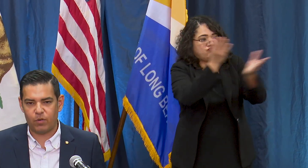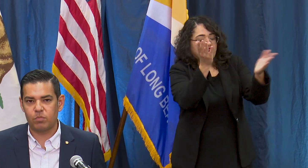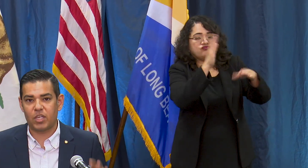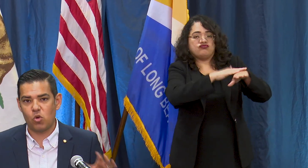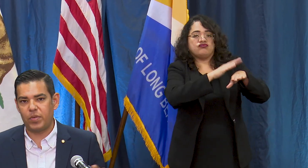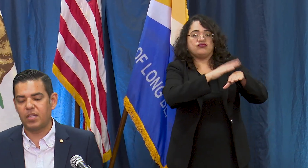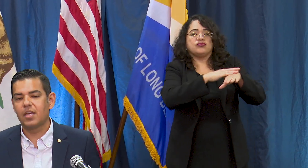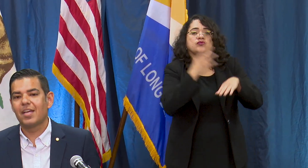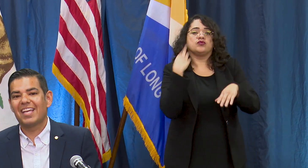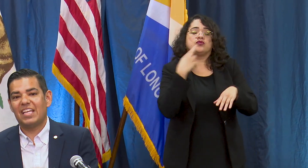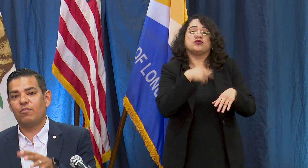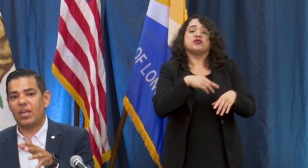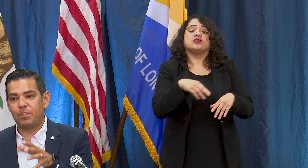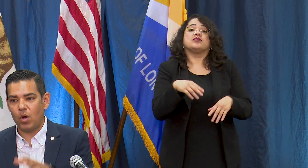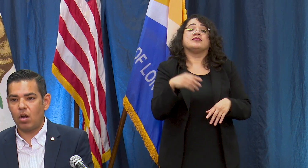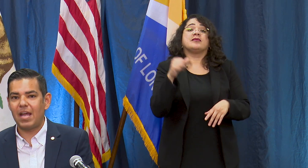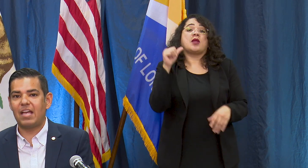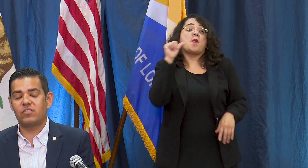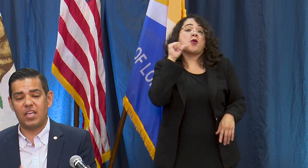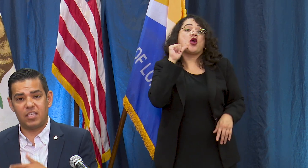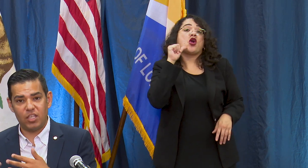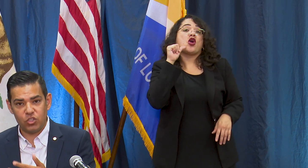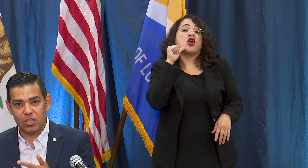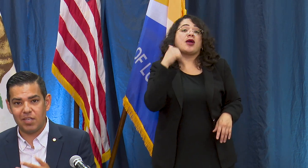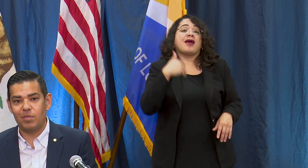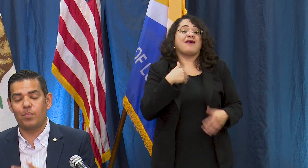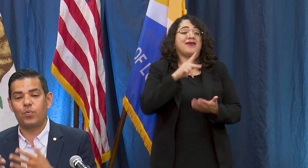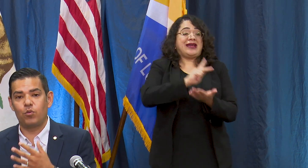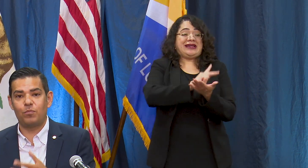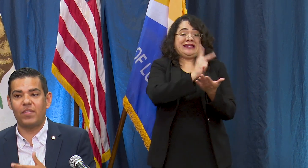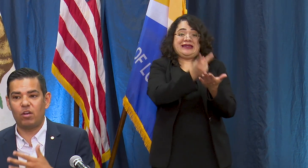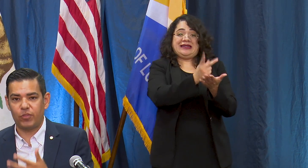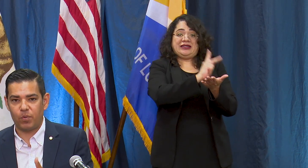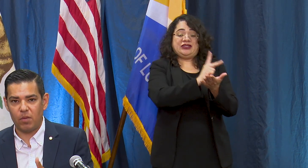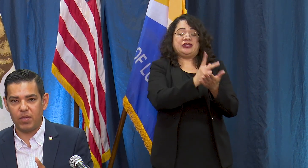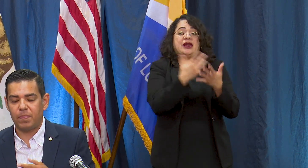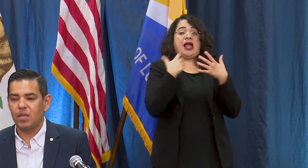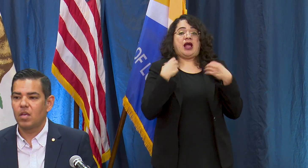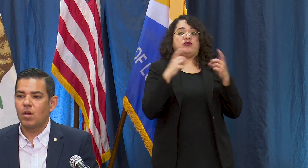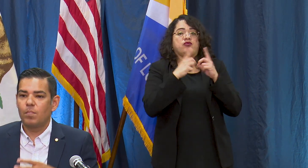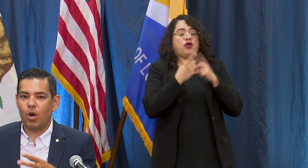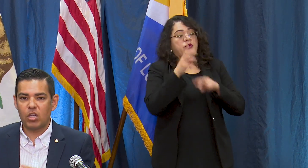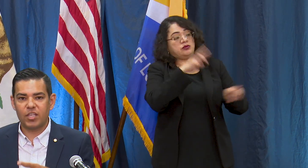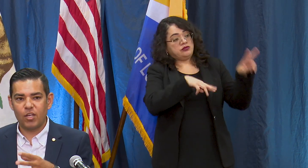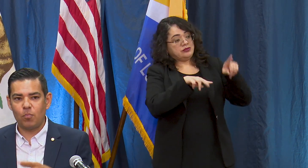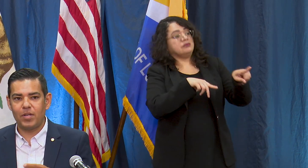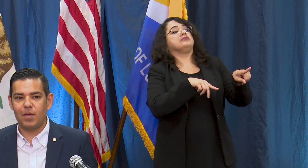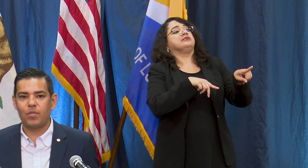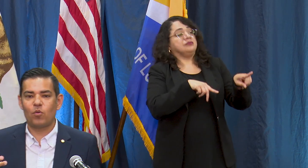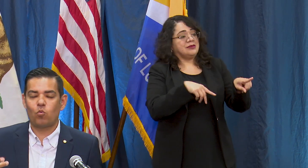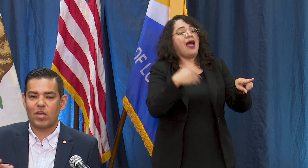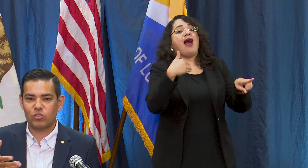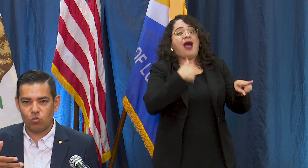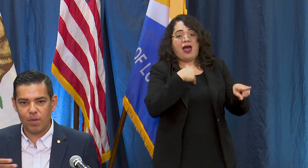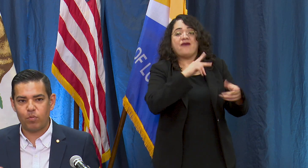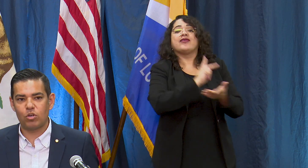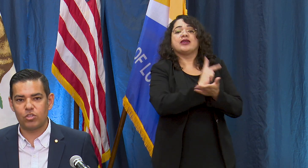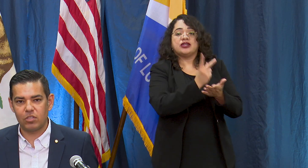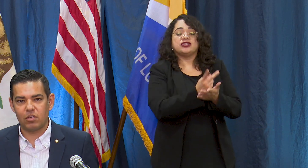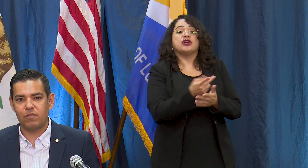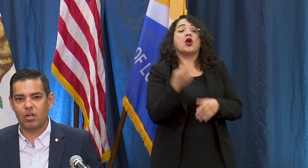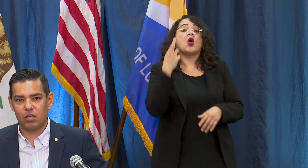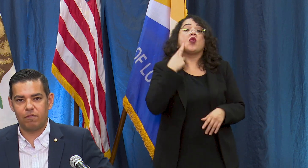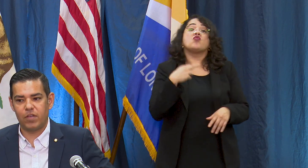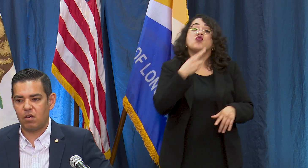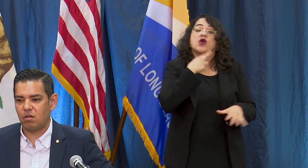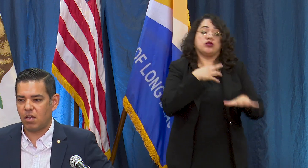in dining rooms can open. If a bar has a kitchen and been approved by the health department, bars can open up the restaurant